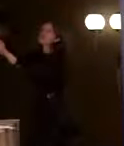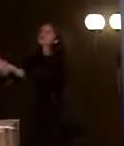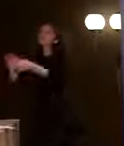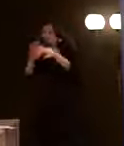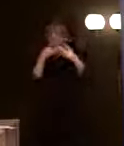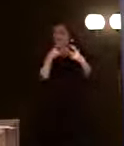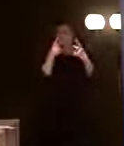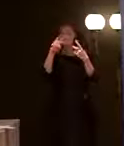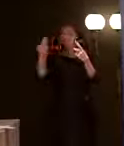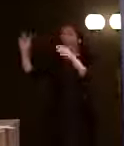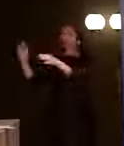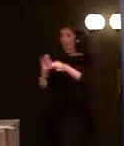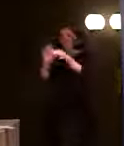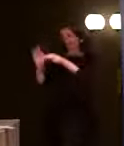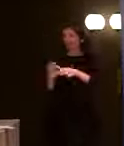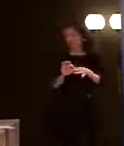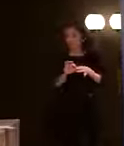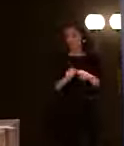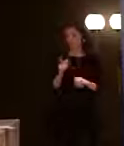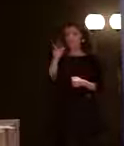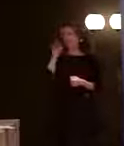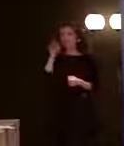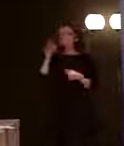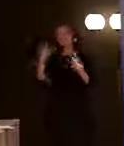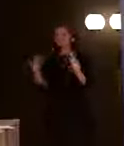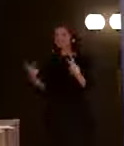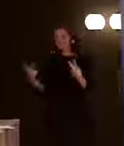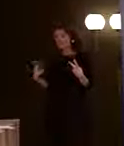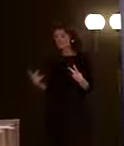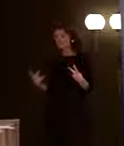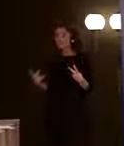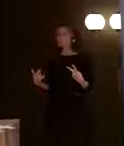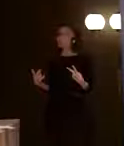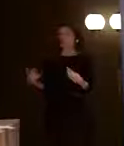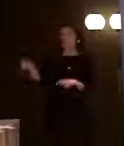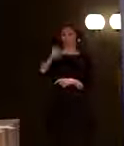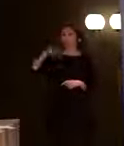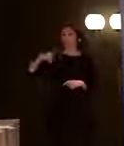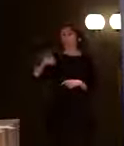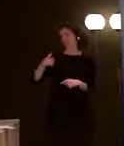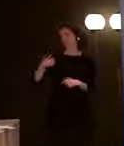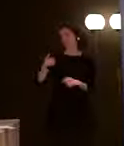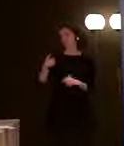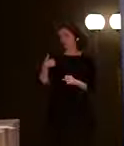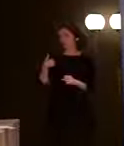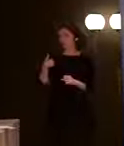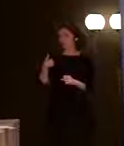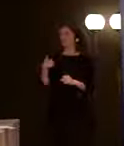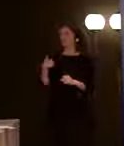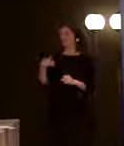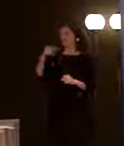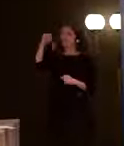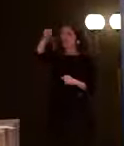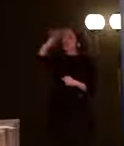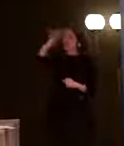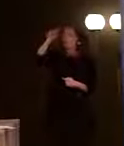very important for you students to learn how to talk about thinking and their process of thinking, and also how